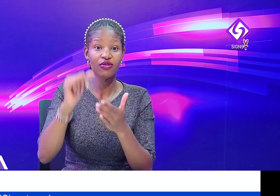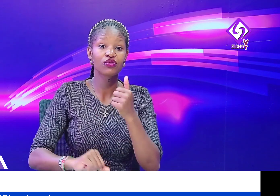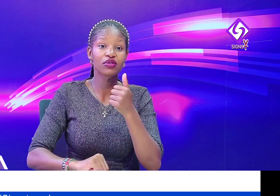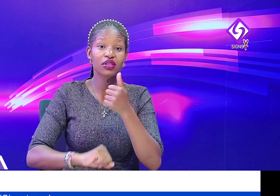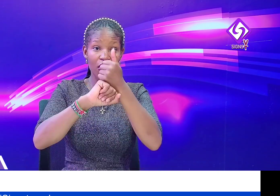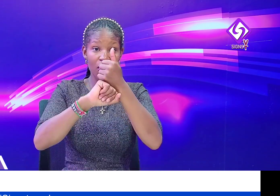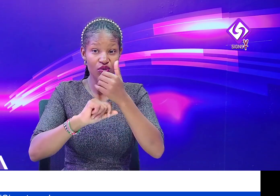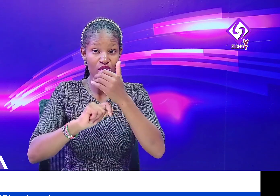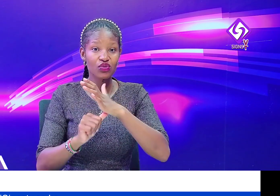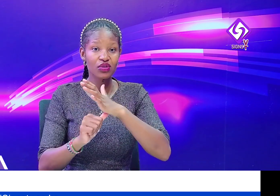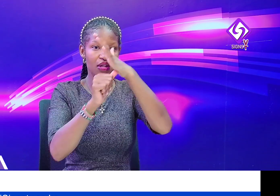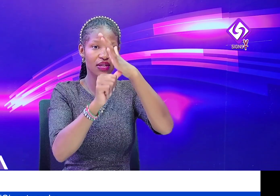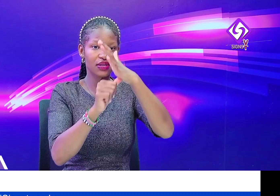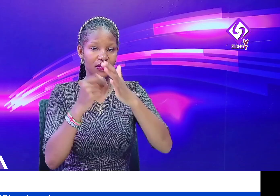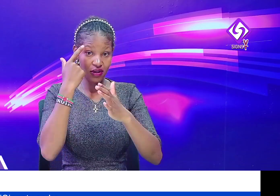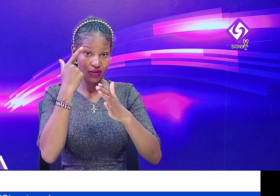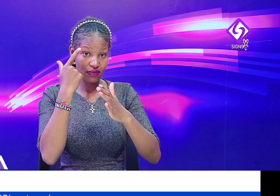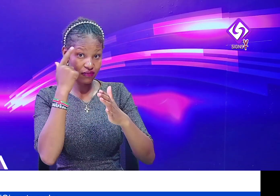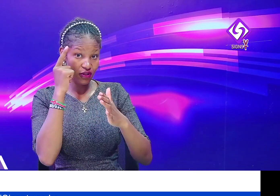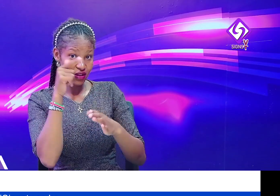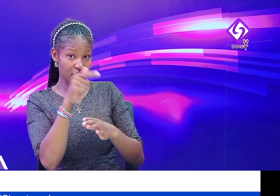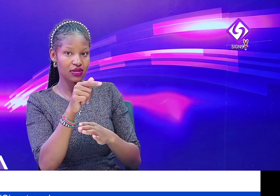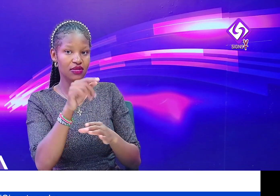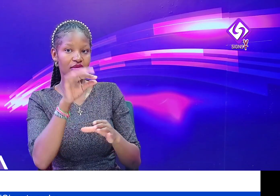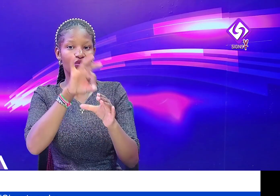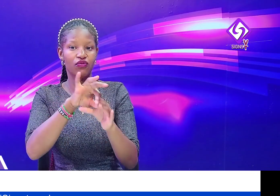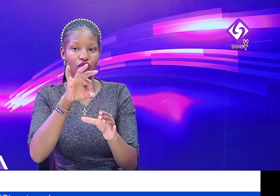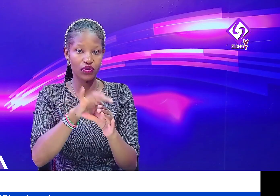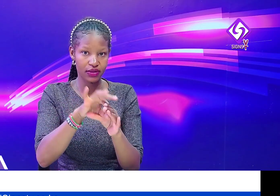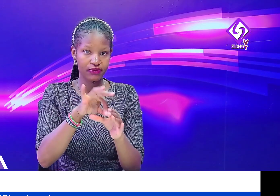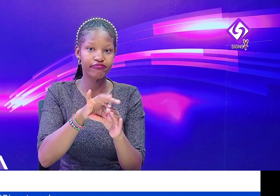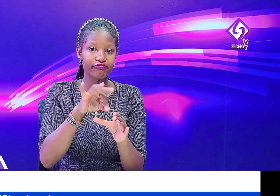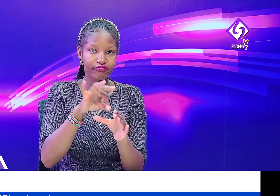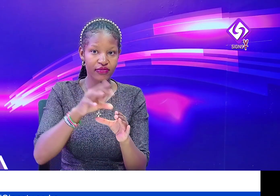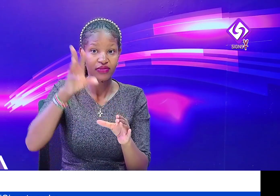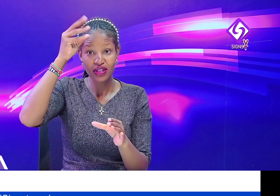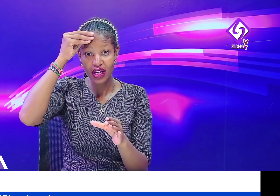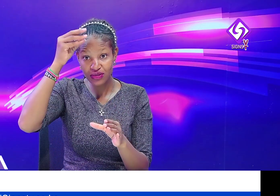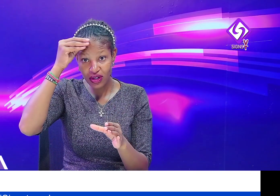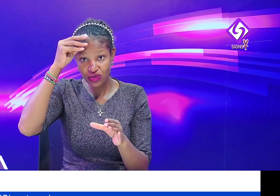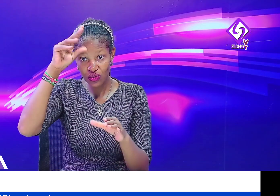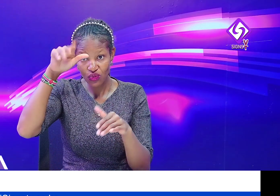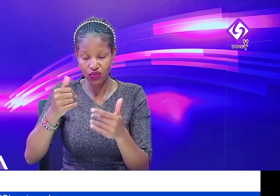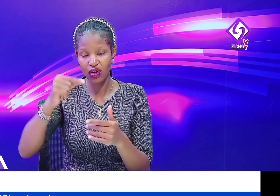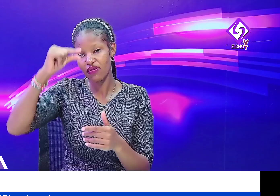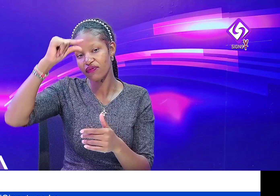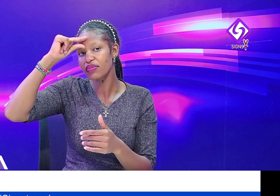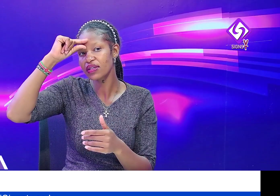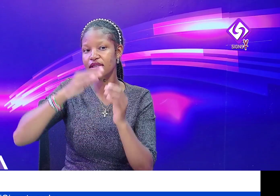foreign service, making a significant diplomatic assignment for the veteran educator and civic